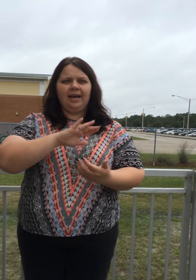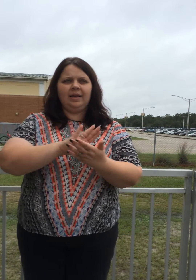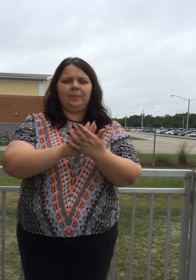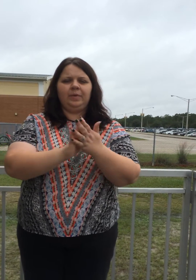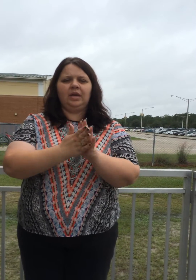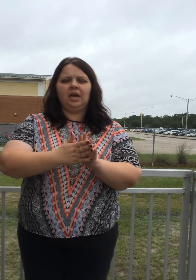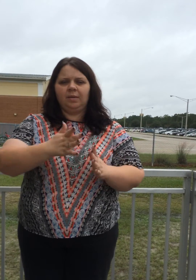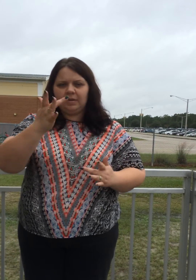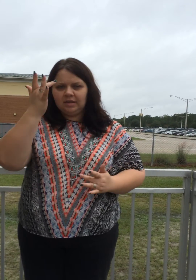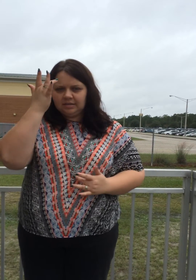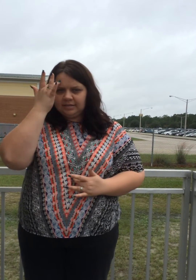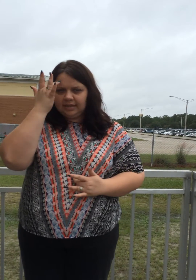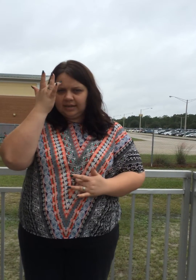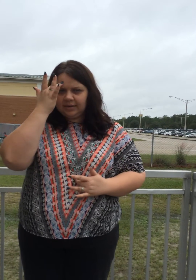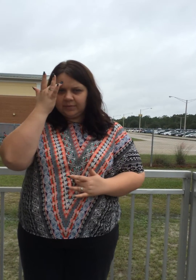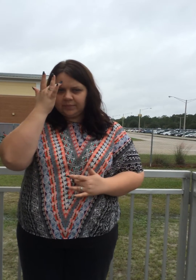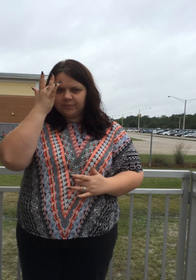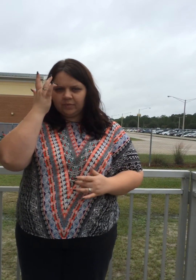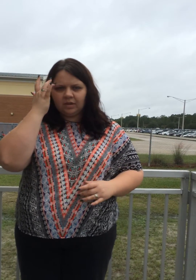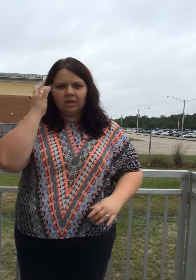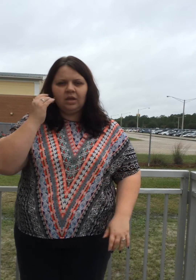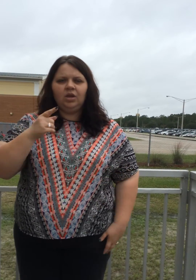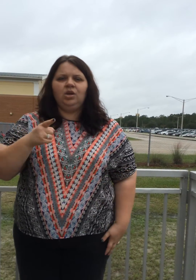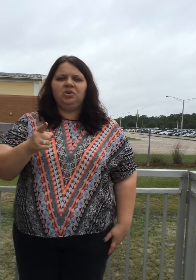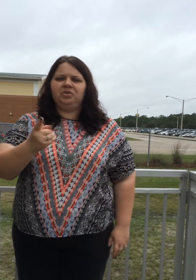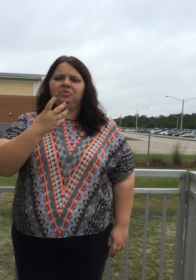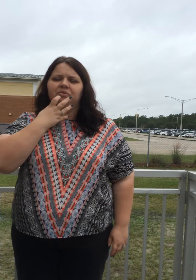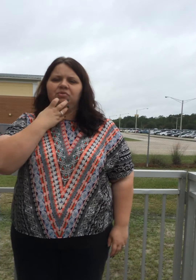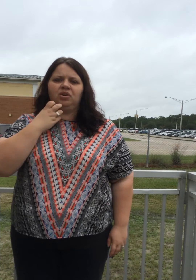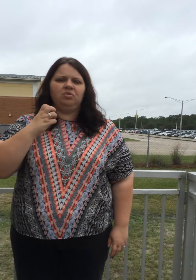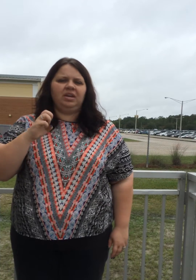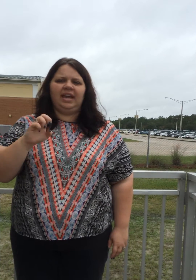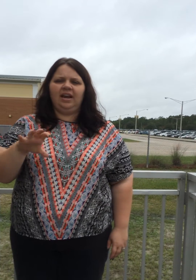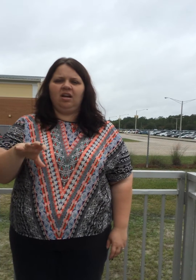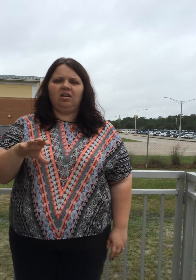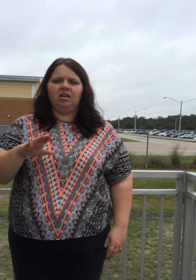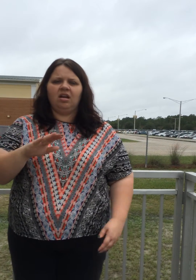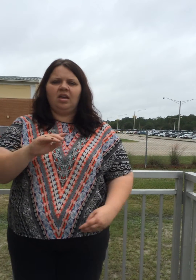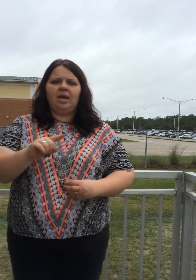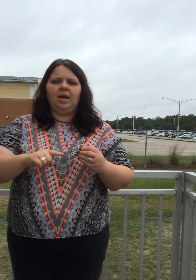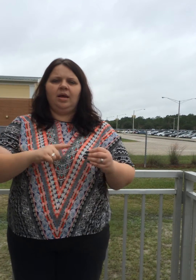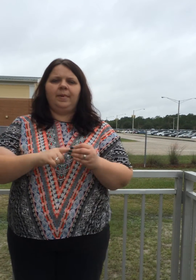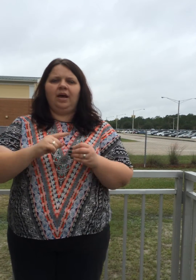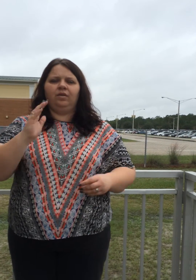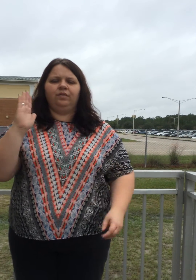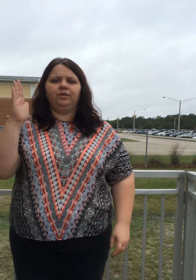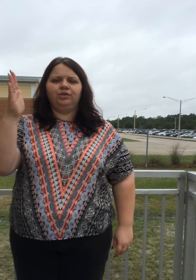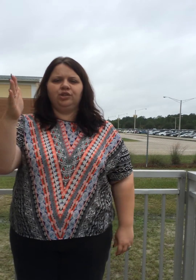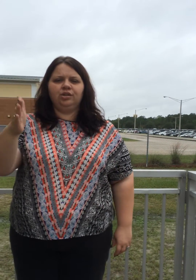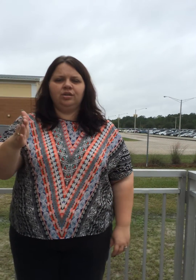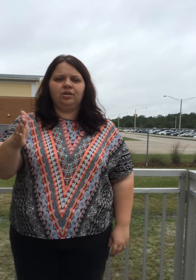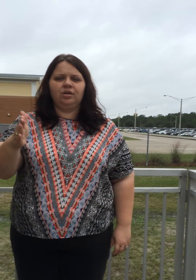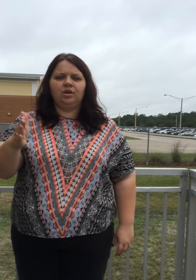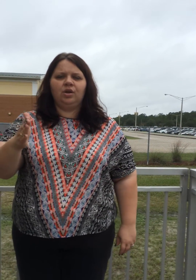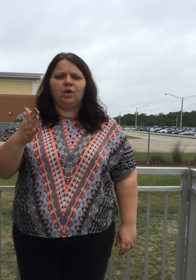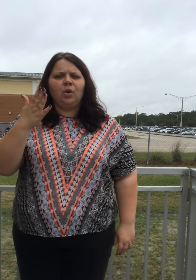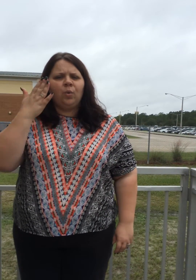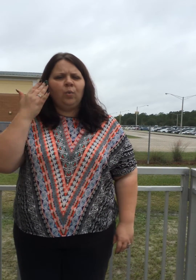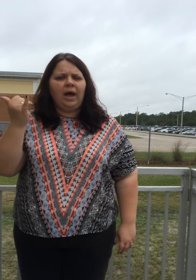I become sick, you don't care about future,